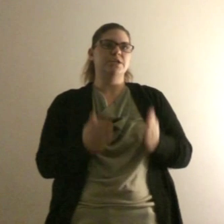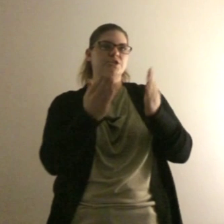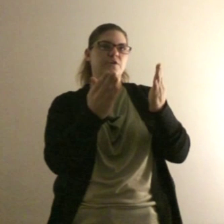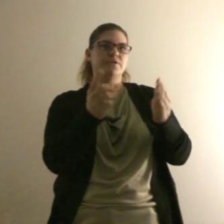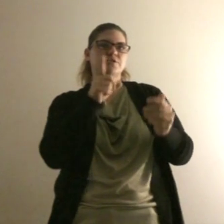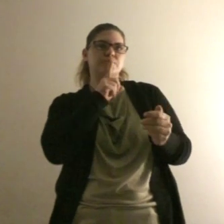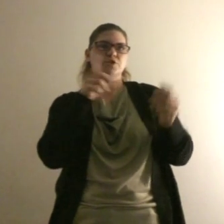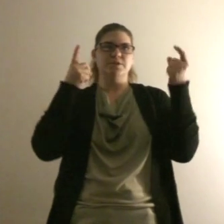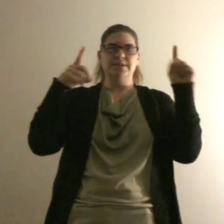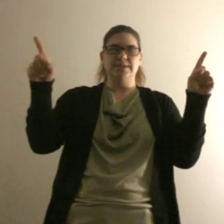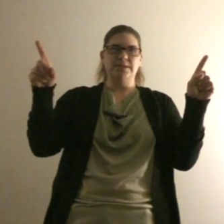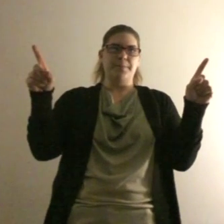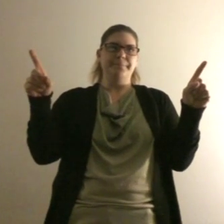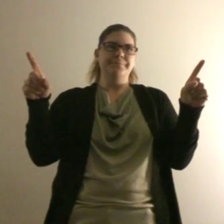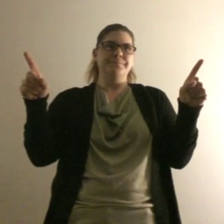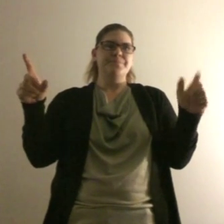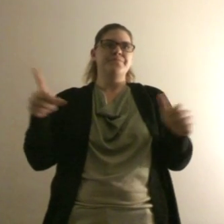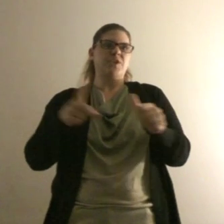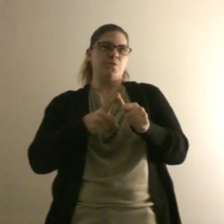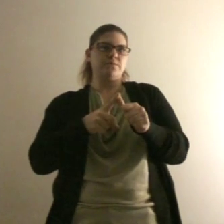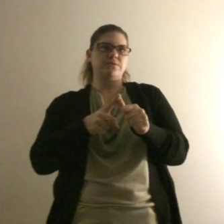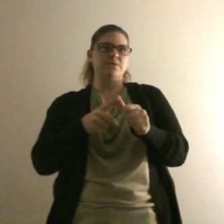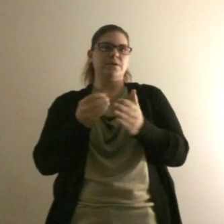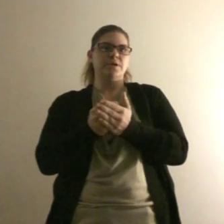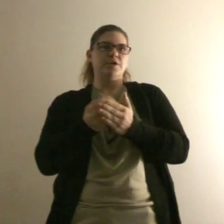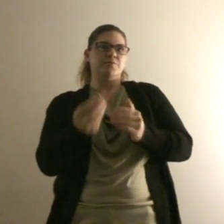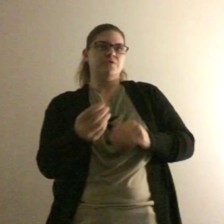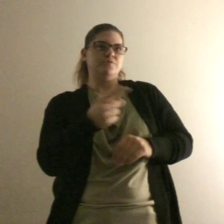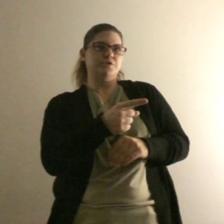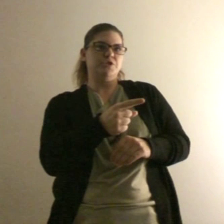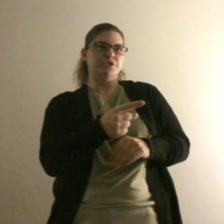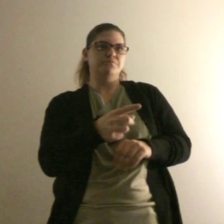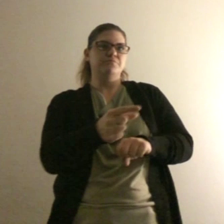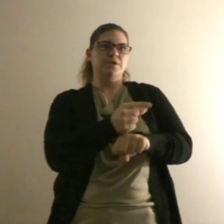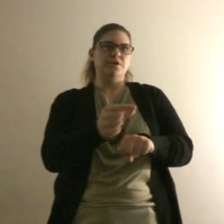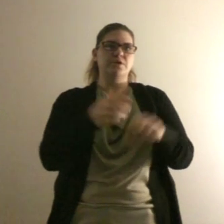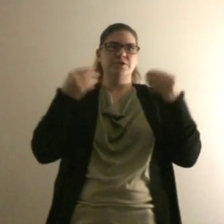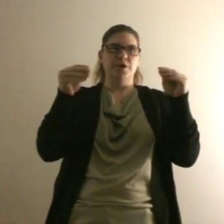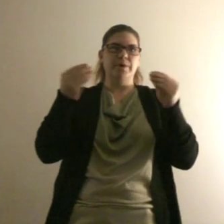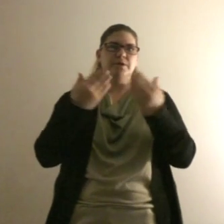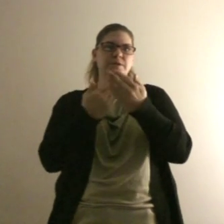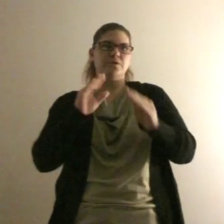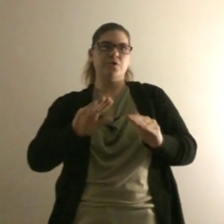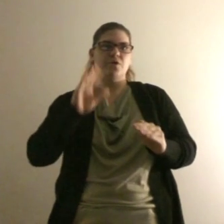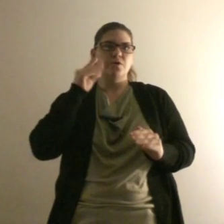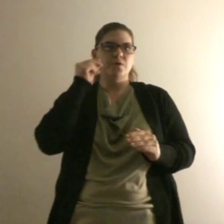is offered to ensure success. Number 1. Buy rose bushes at a garden shop near your home for